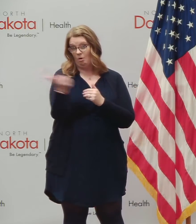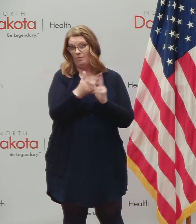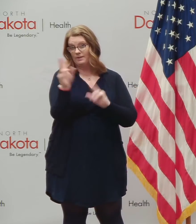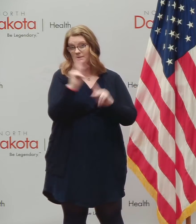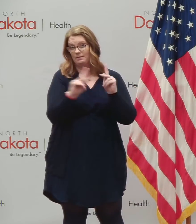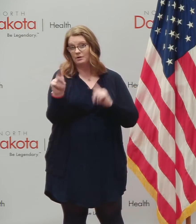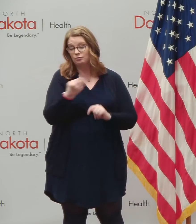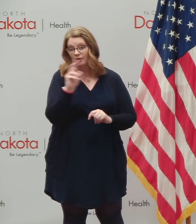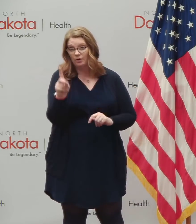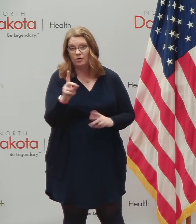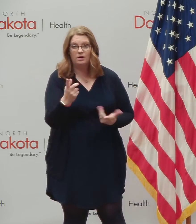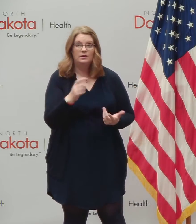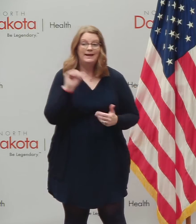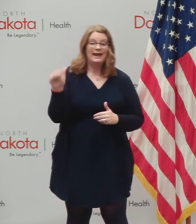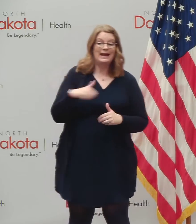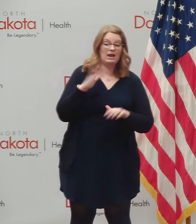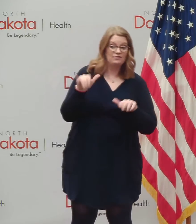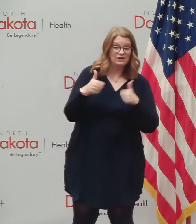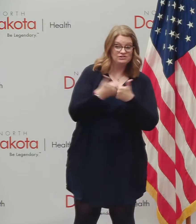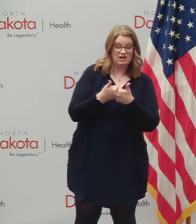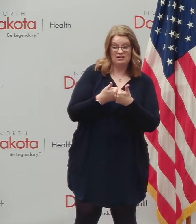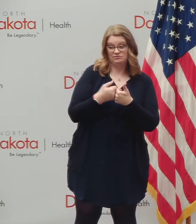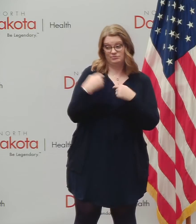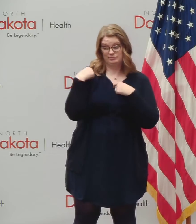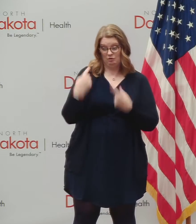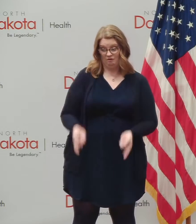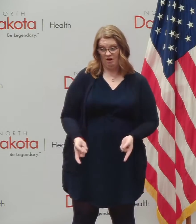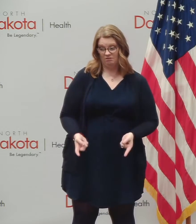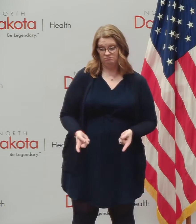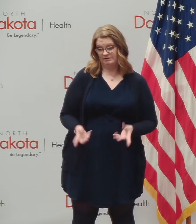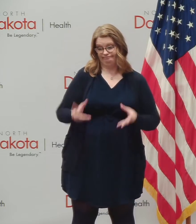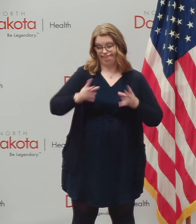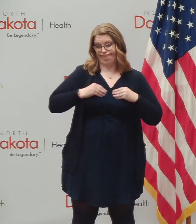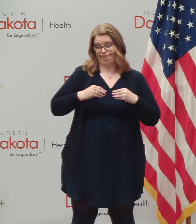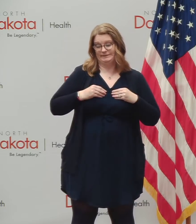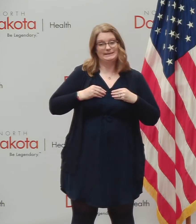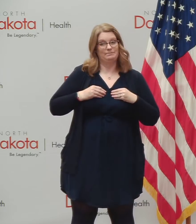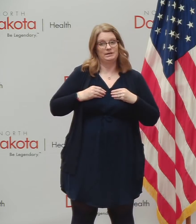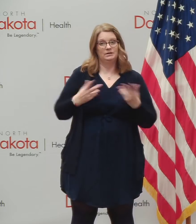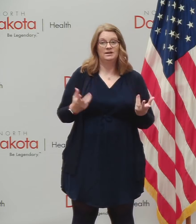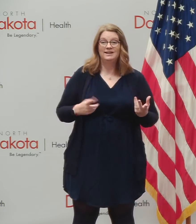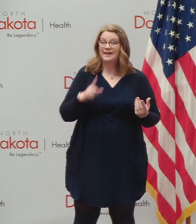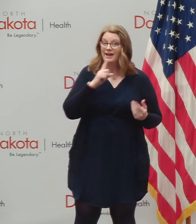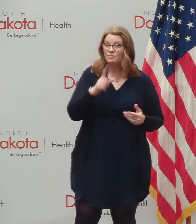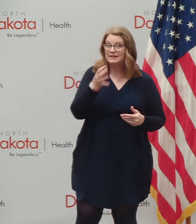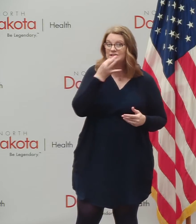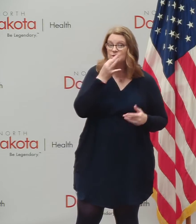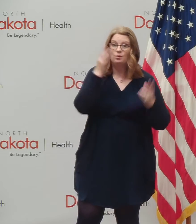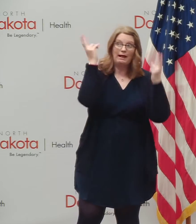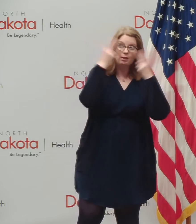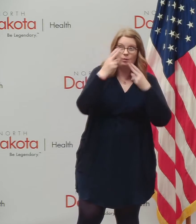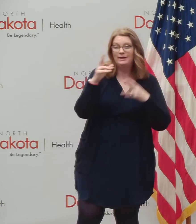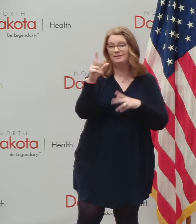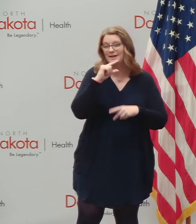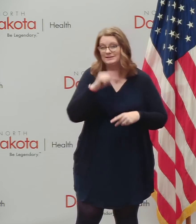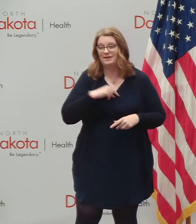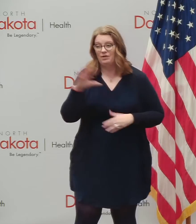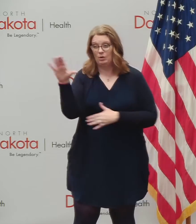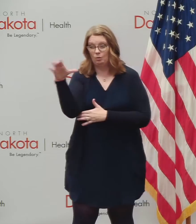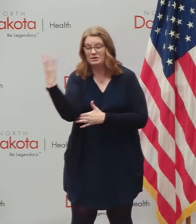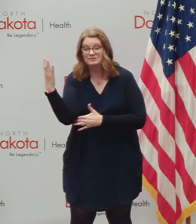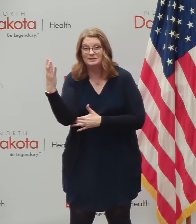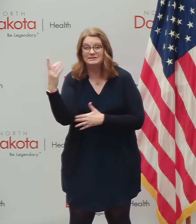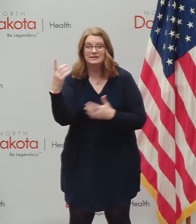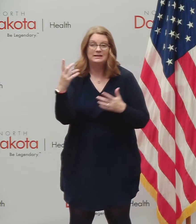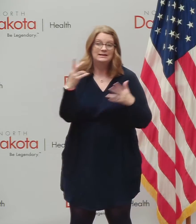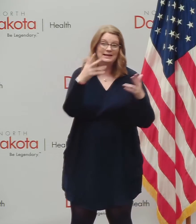We've met every other challenge we've had in our state's history, and even with the challenges of Thanksgiving and Halloween and Christmas and